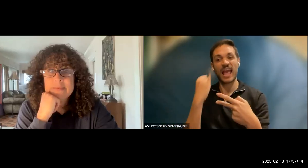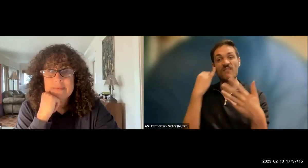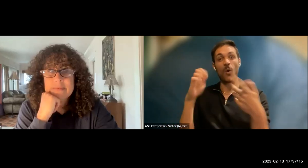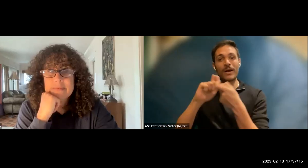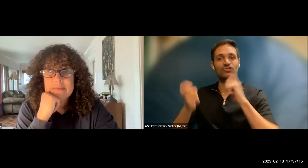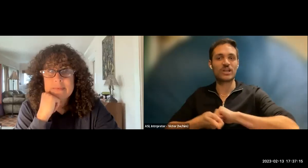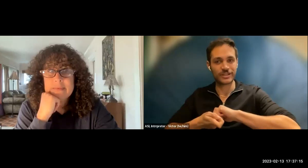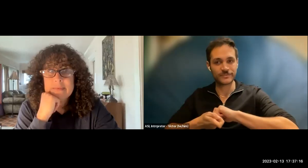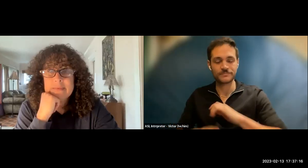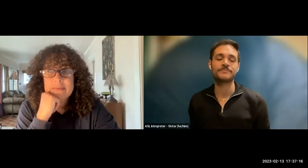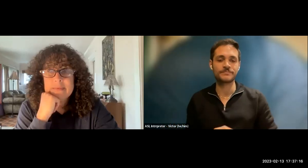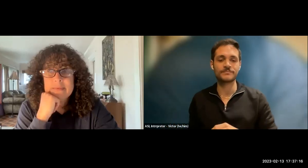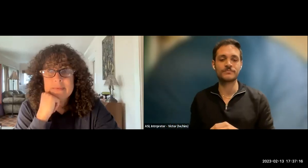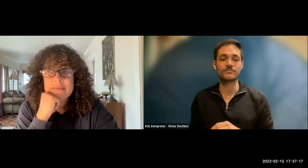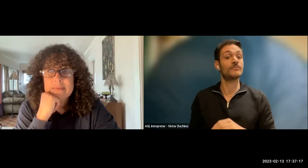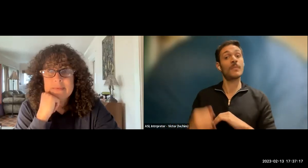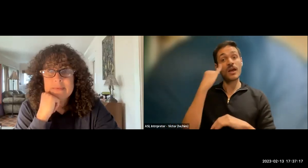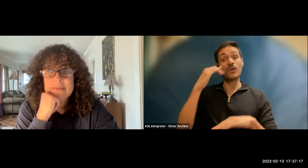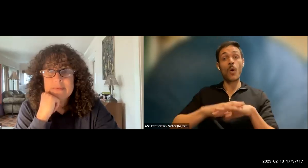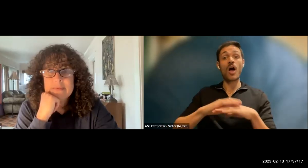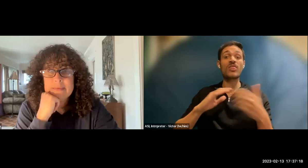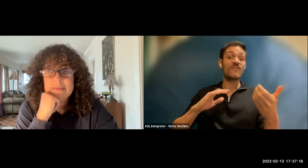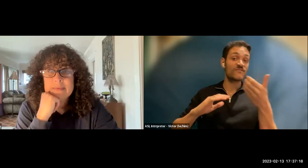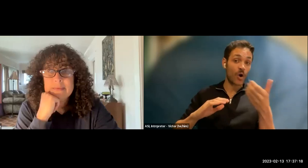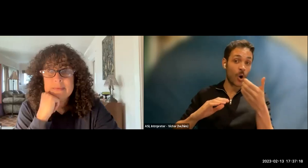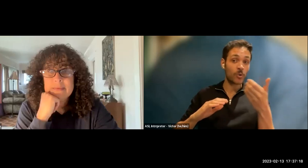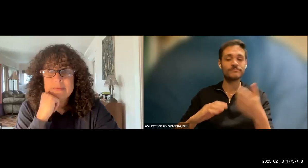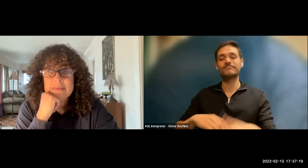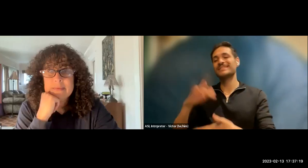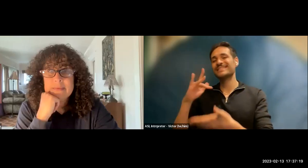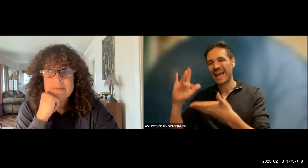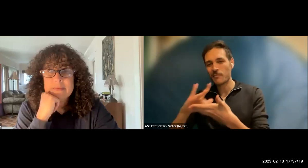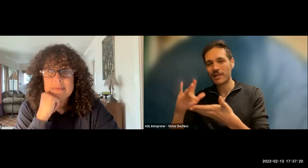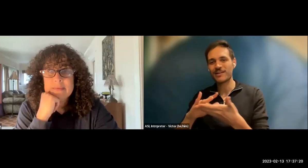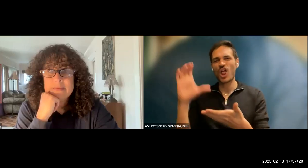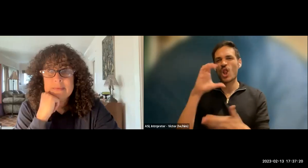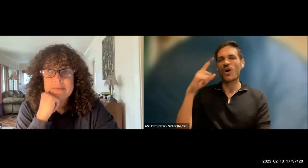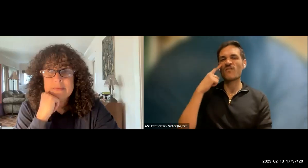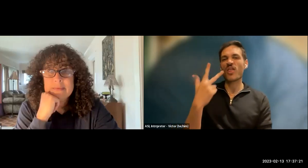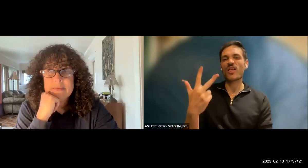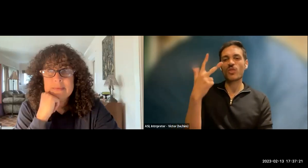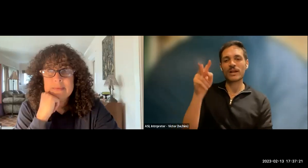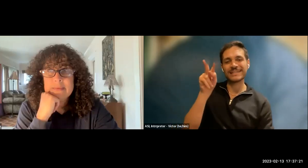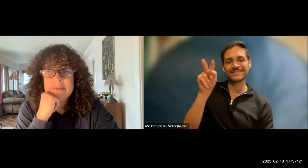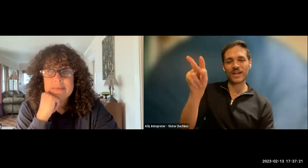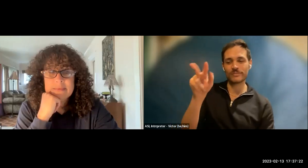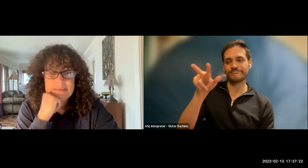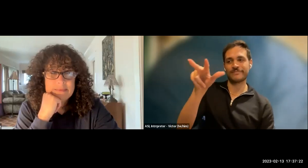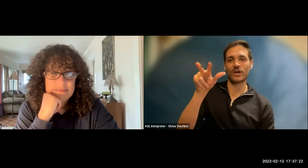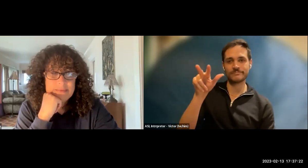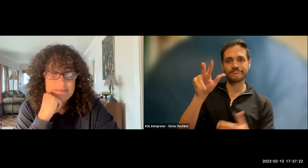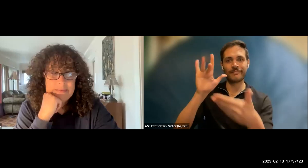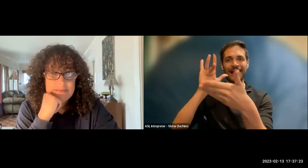on your cell phone or tablet, locate the three dots, put a check mark on English and hit done. This last step is